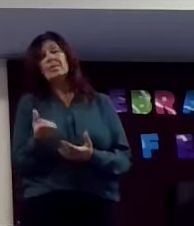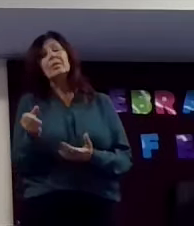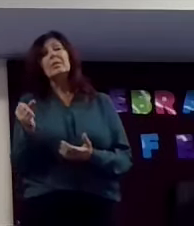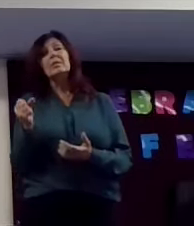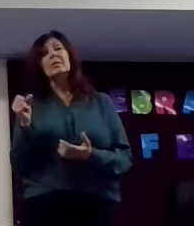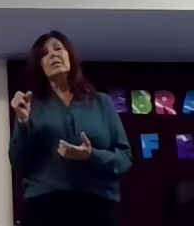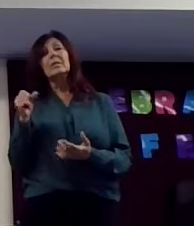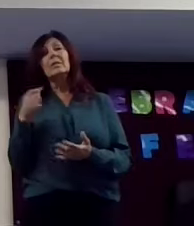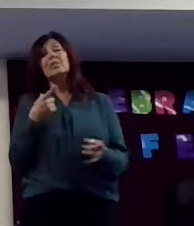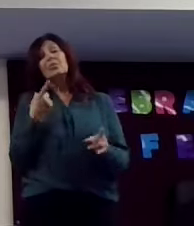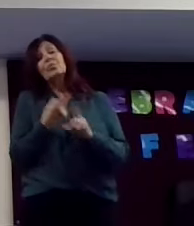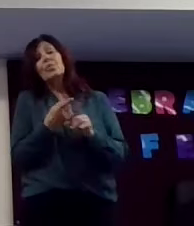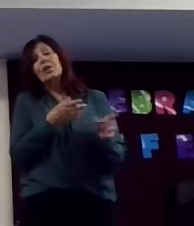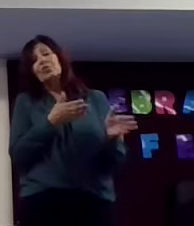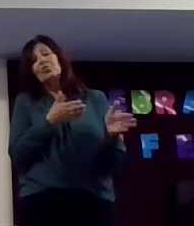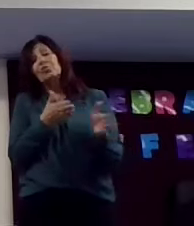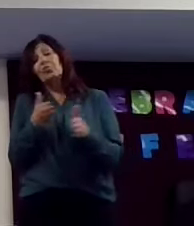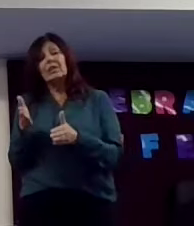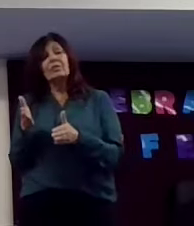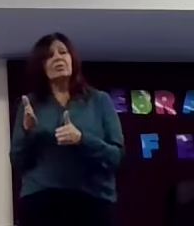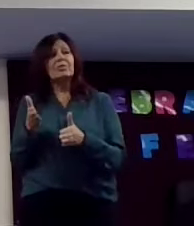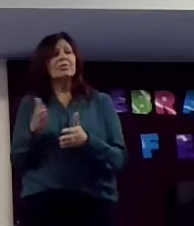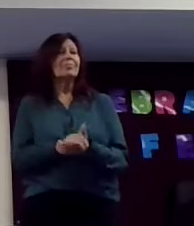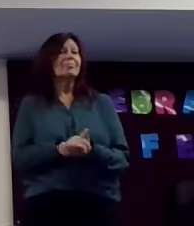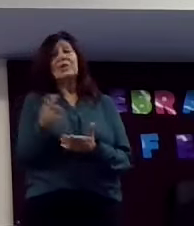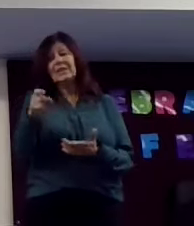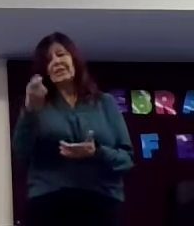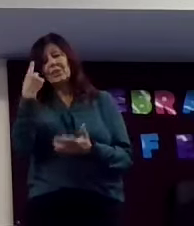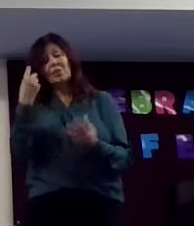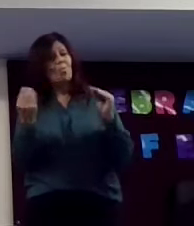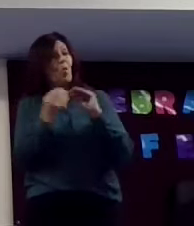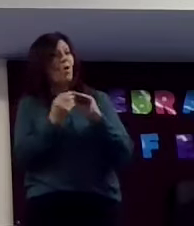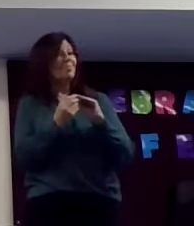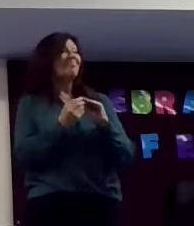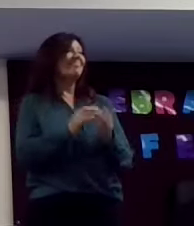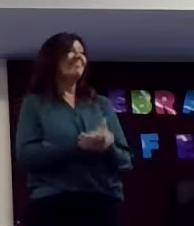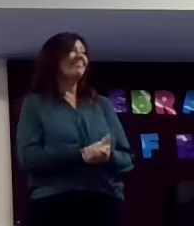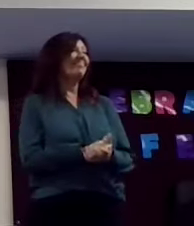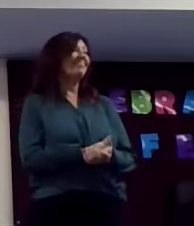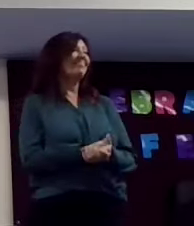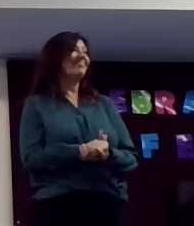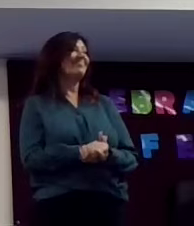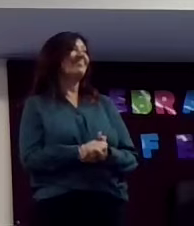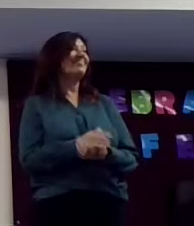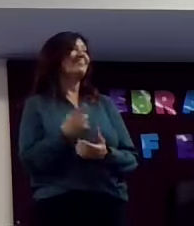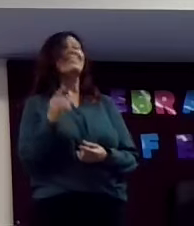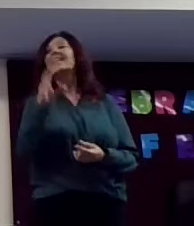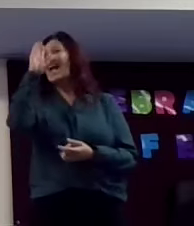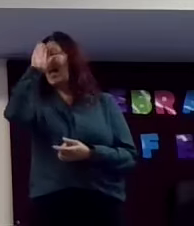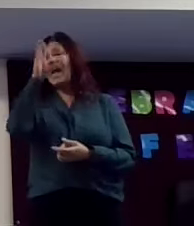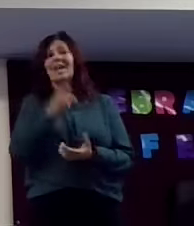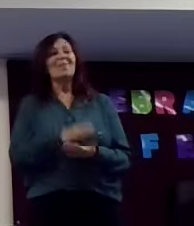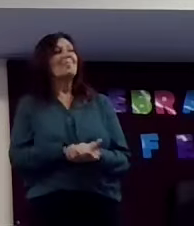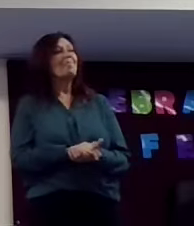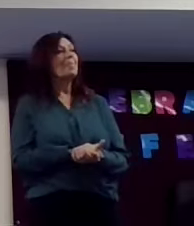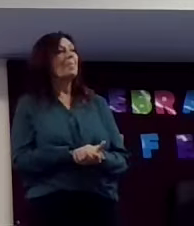It's pointing me in the direction of needing to understand more. All right, that's not a bad thing. Hi.